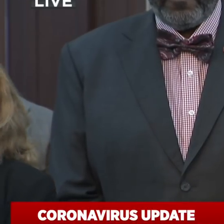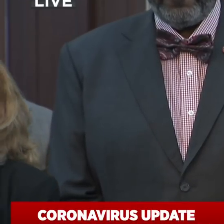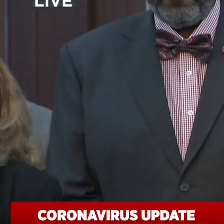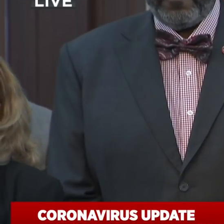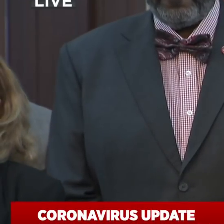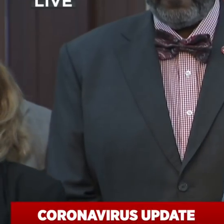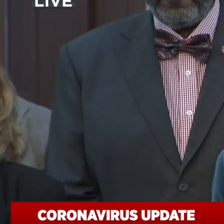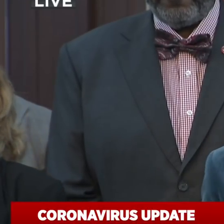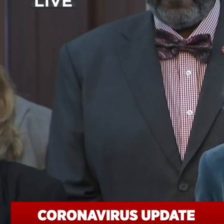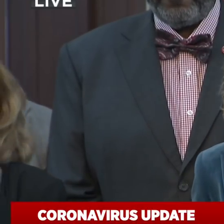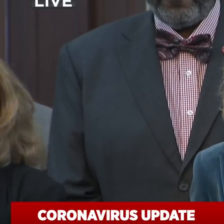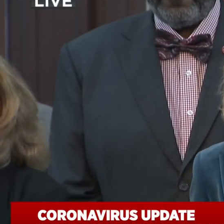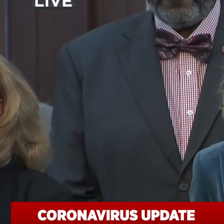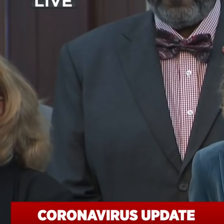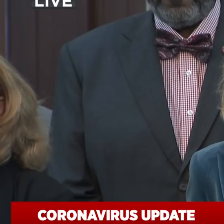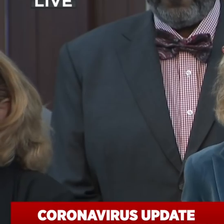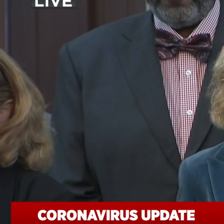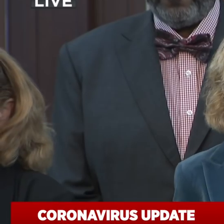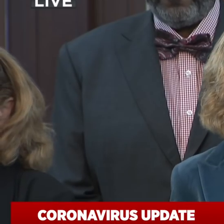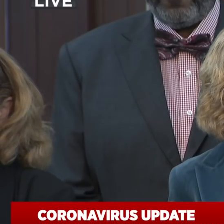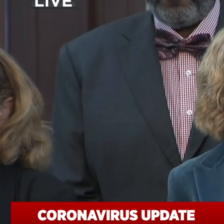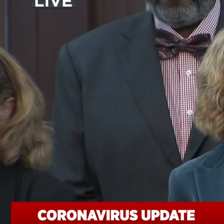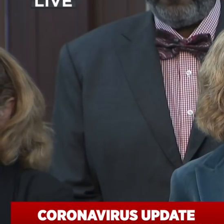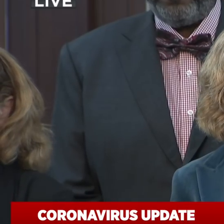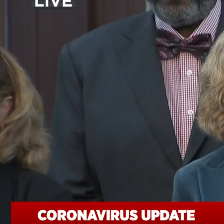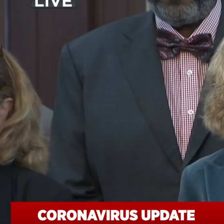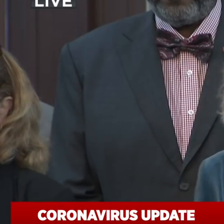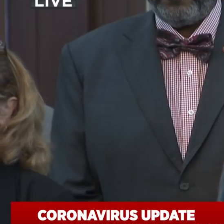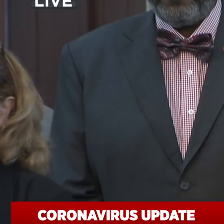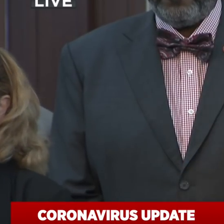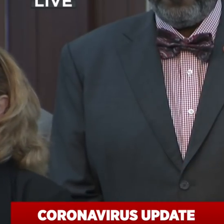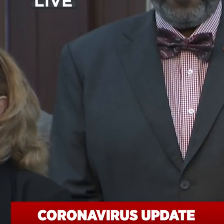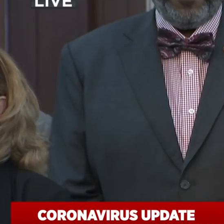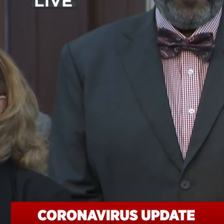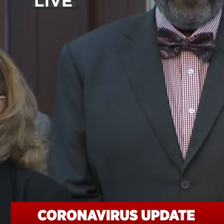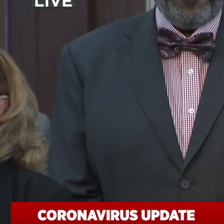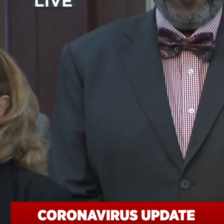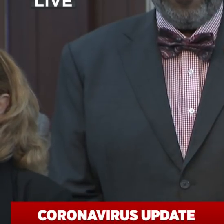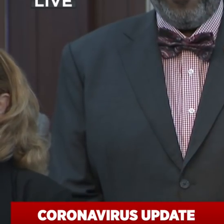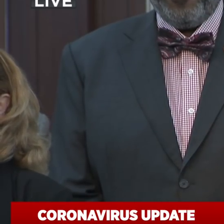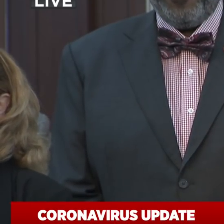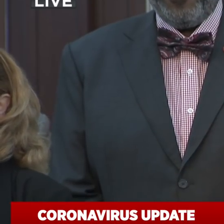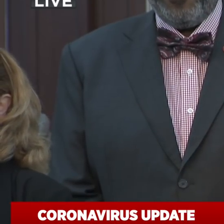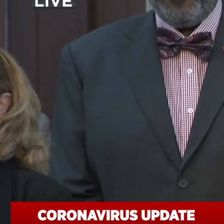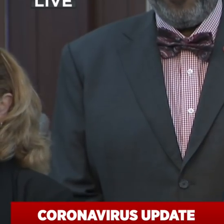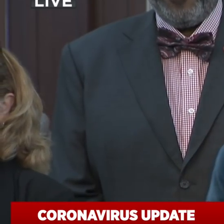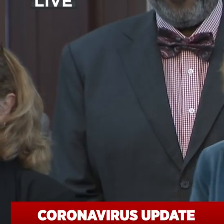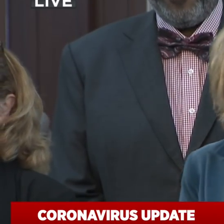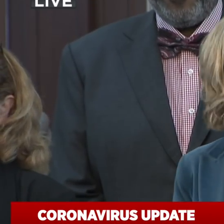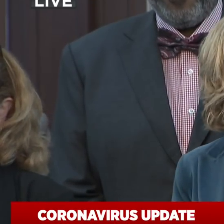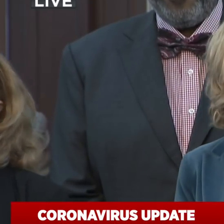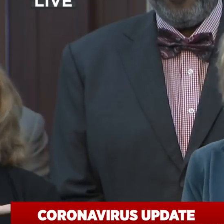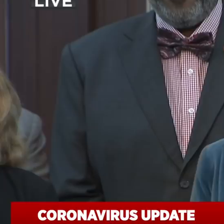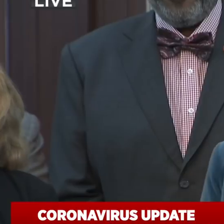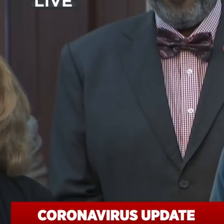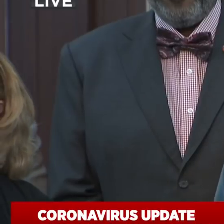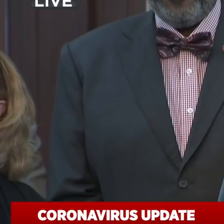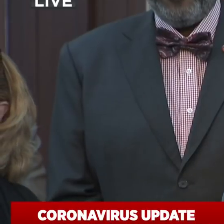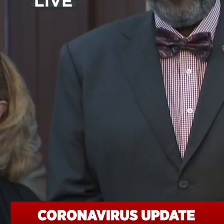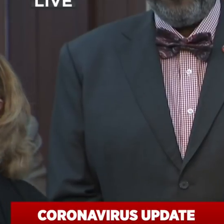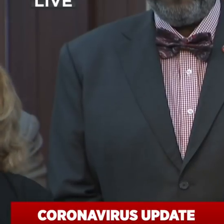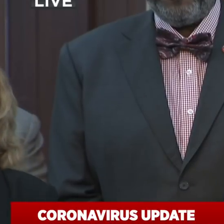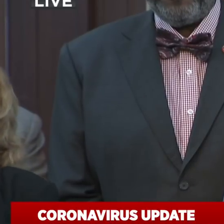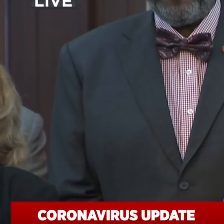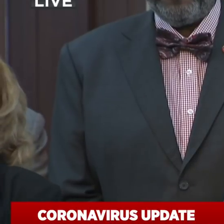guys agree, but I think we need to take a little break from that. So we're doing what we're calling the Corona bump. Right? We're doing the Corona bump. It's the new thing